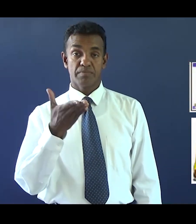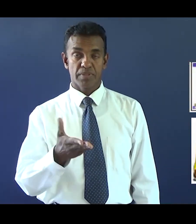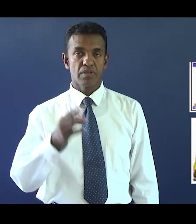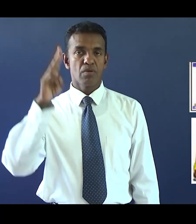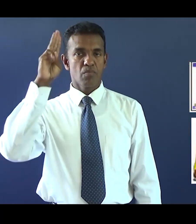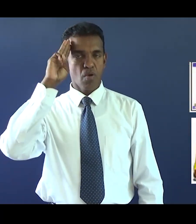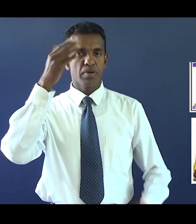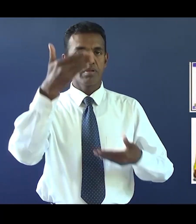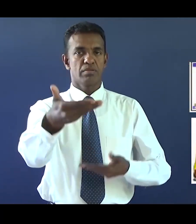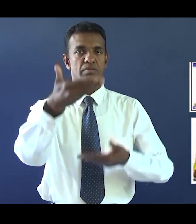Page.